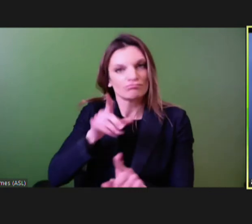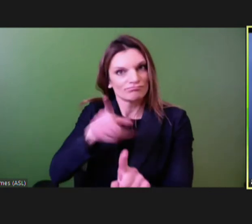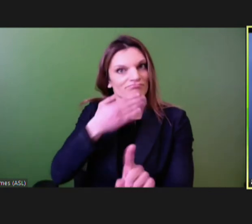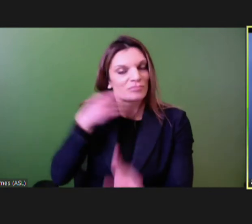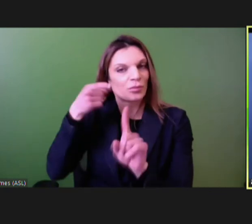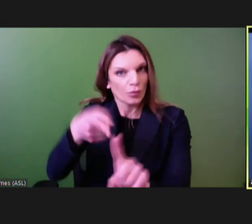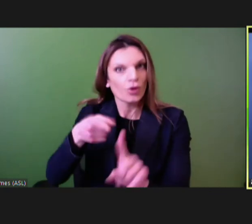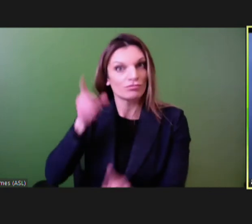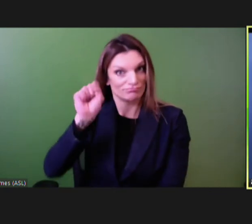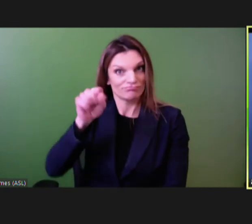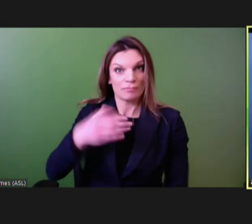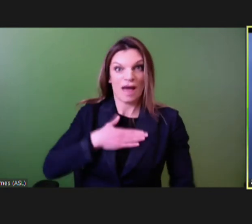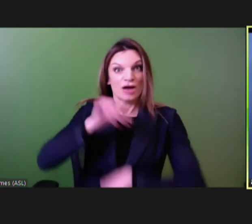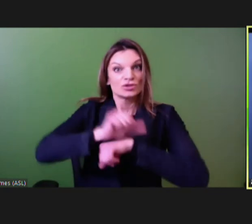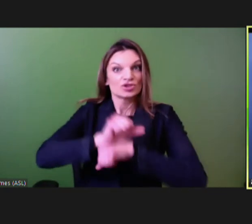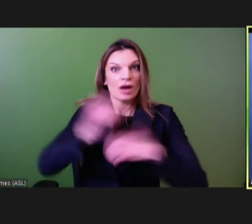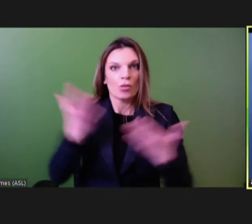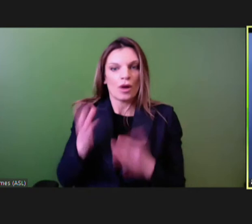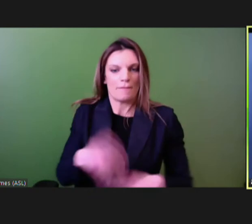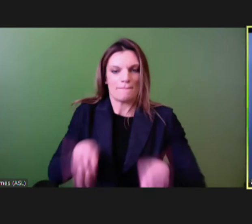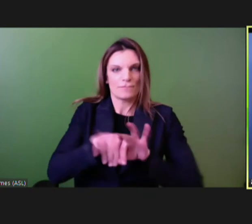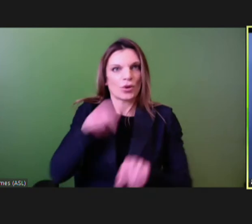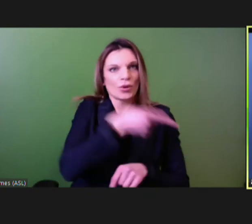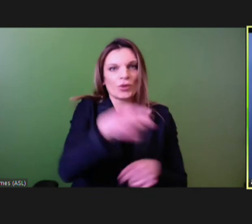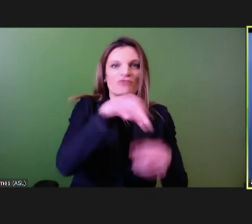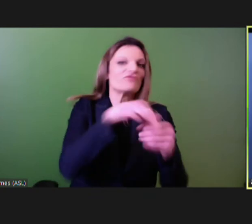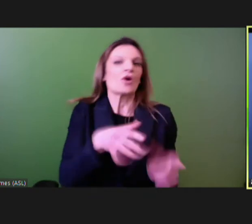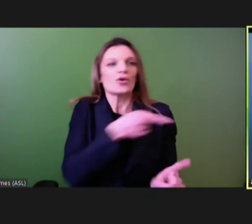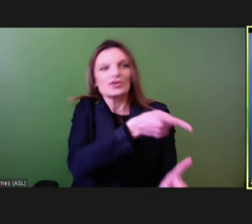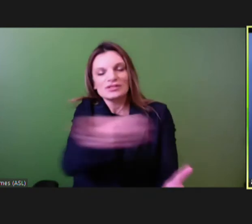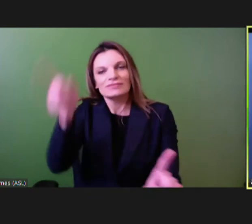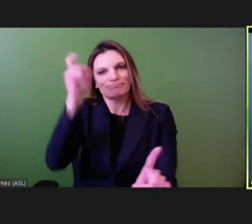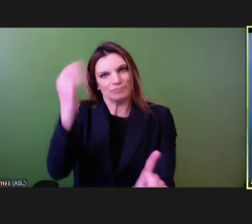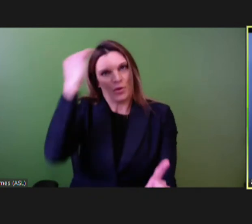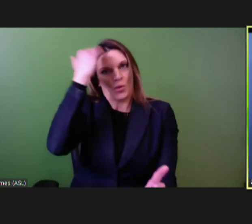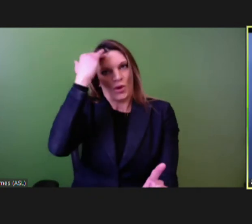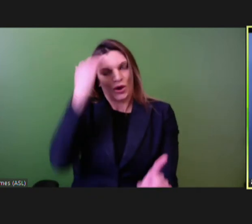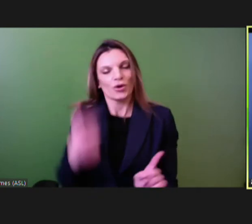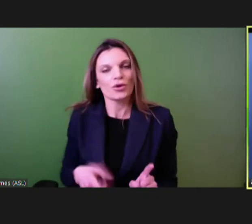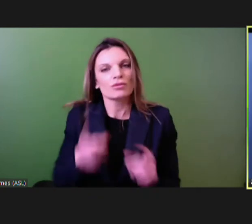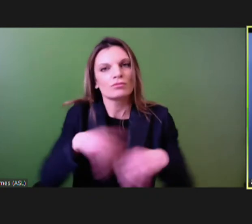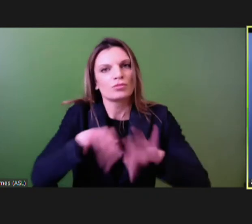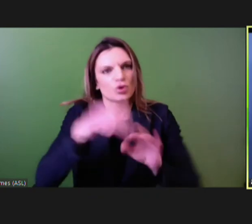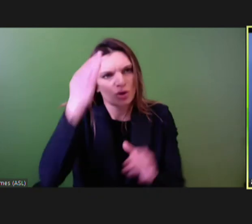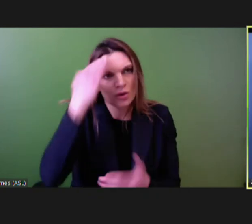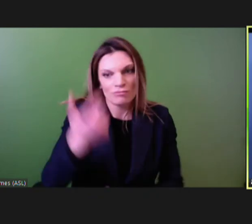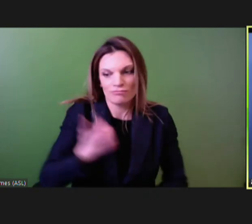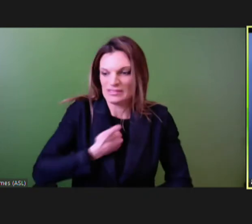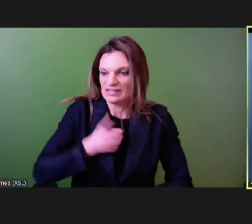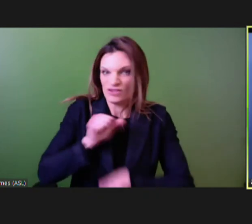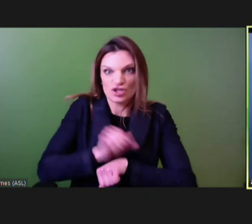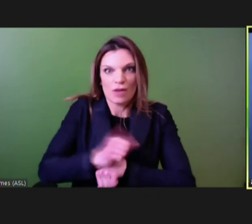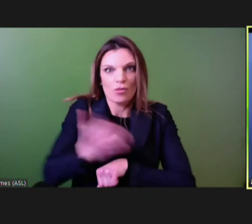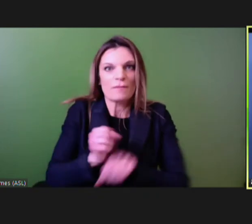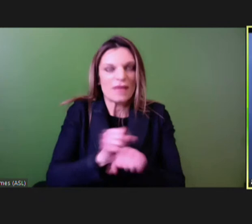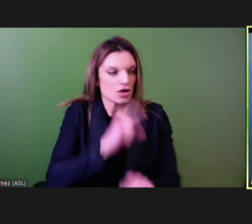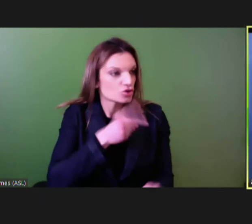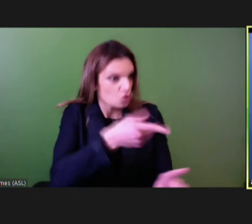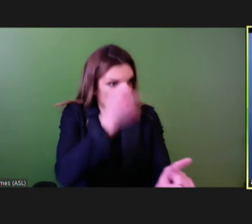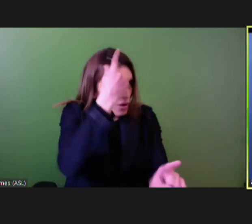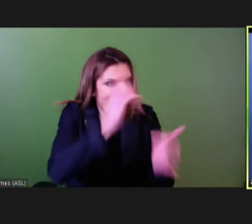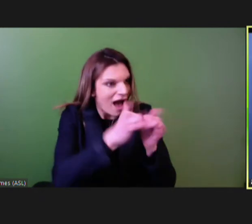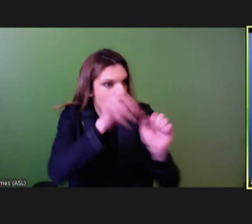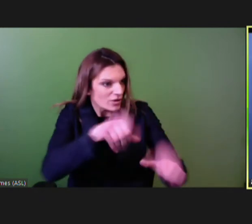voter in the state is educated about their right to vote. As the chief educator of voters in this state, I have a responsibility to ensure, and that's what the